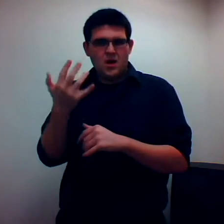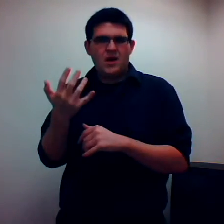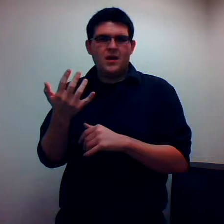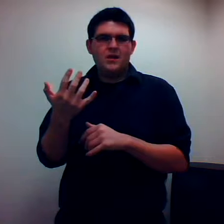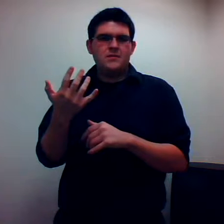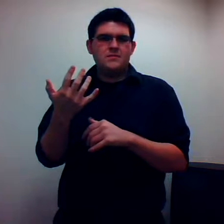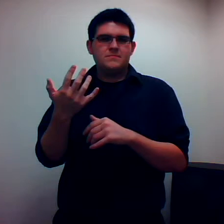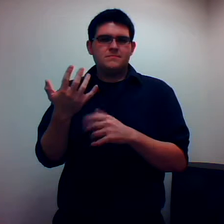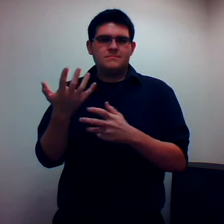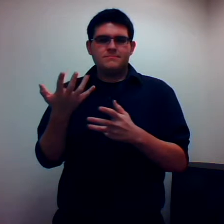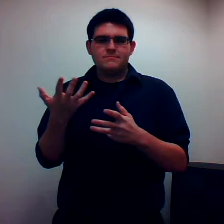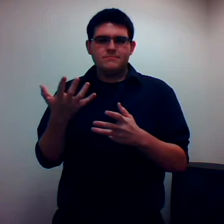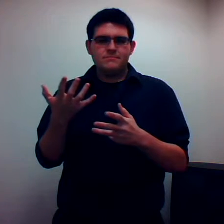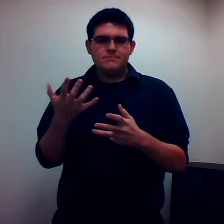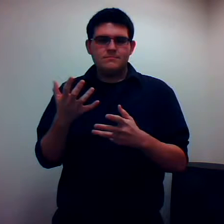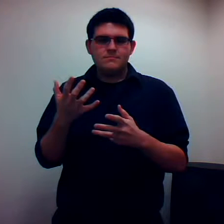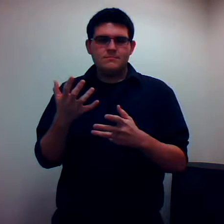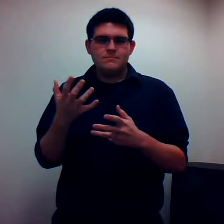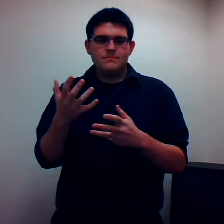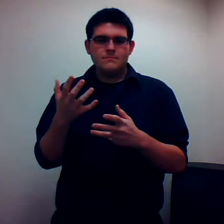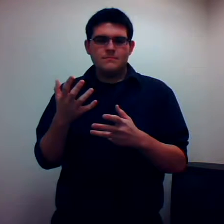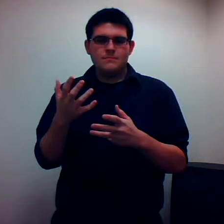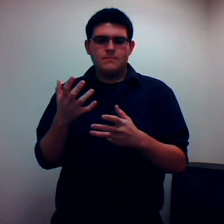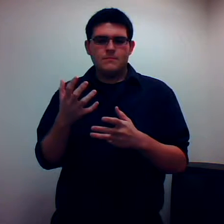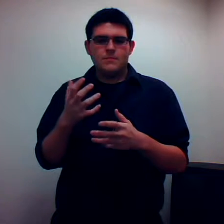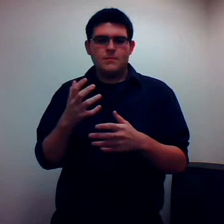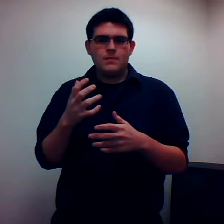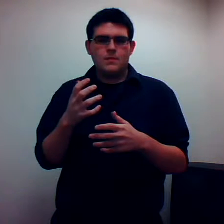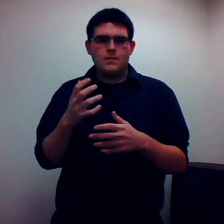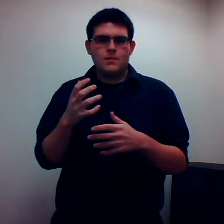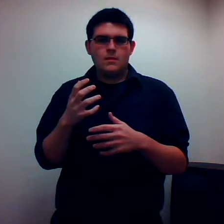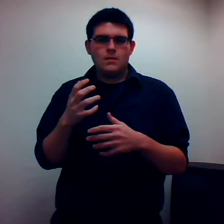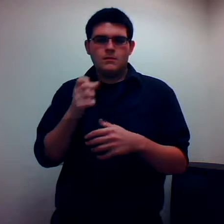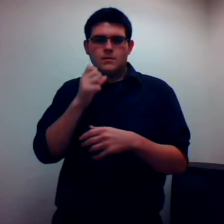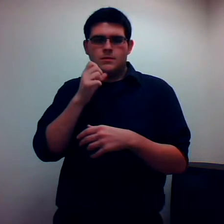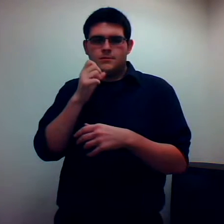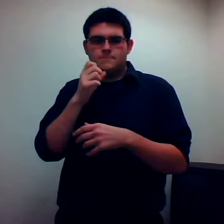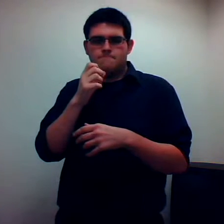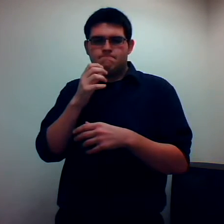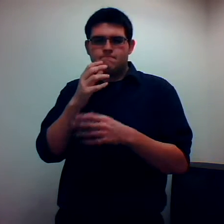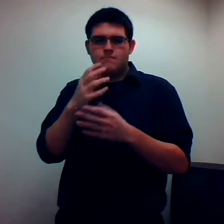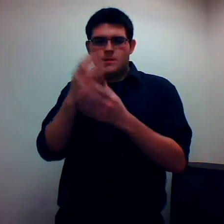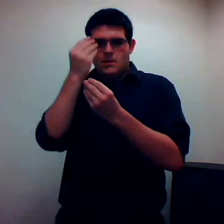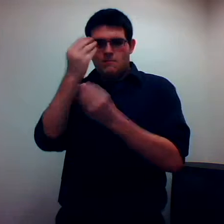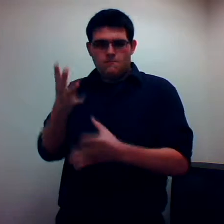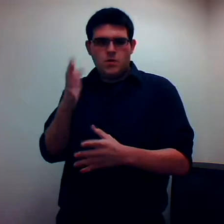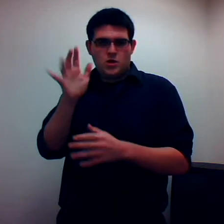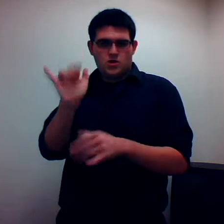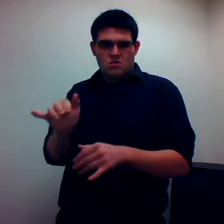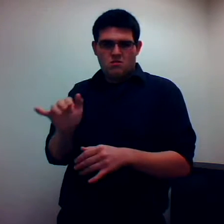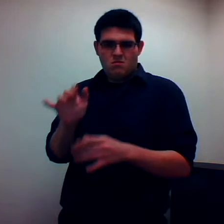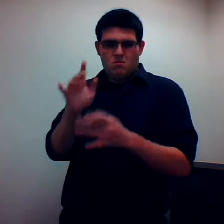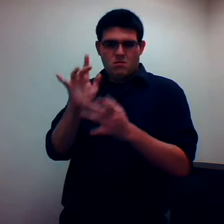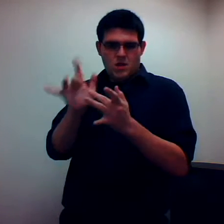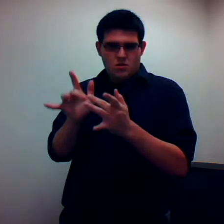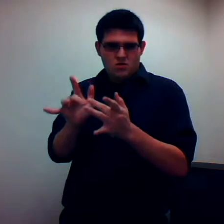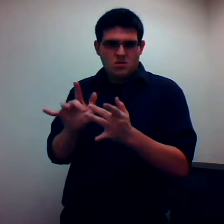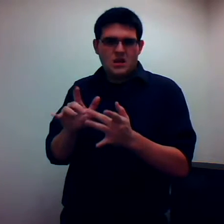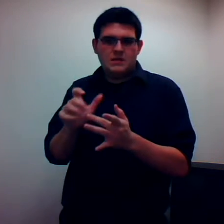to realize that there is a quality information on some of these issues that they're reading about in their books, that they are real issues that people are writing